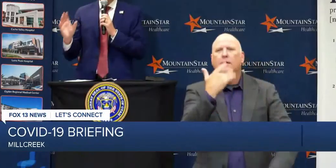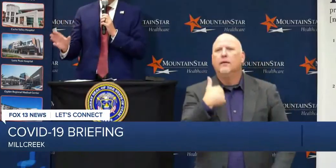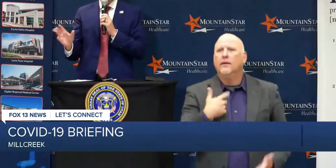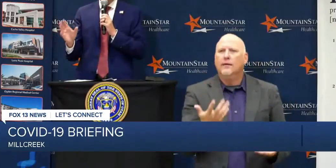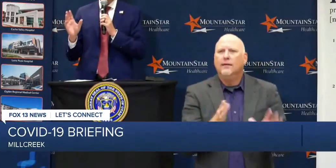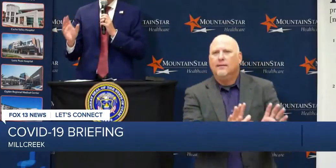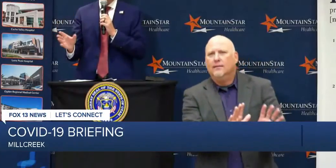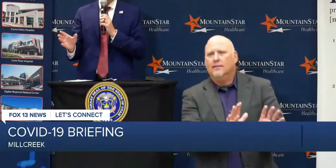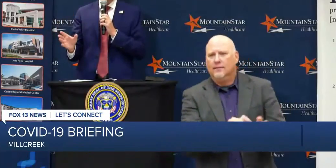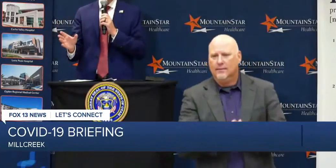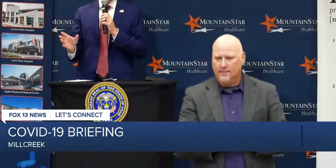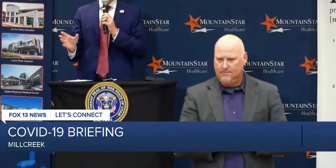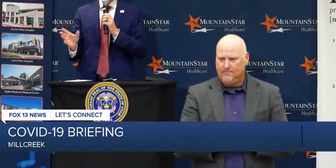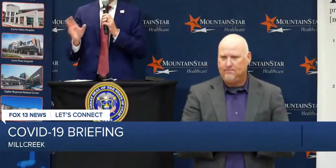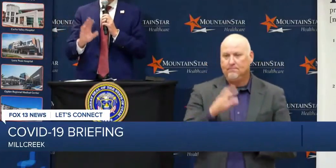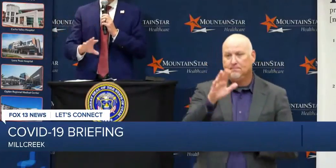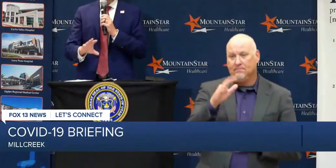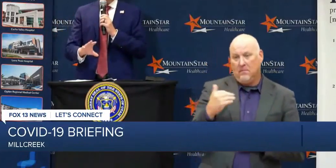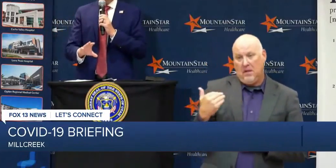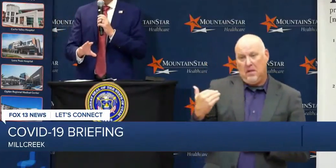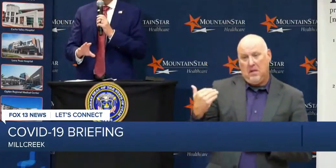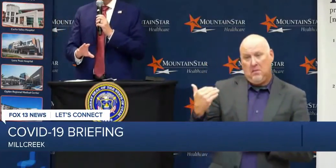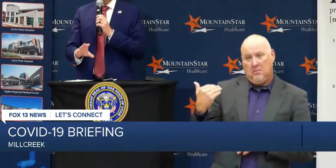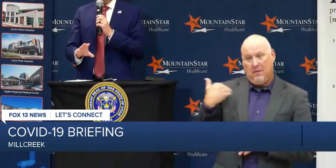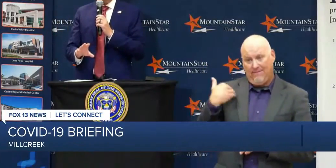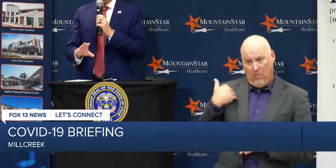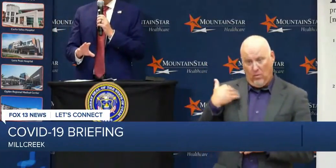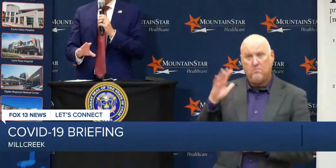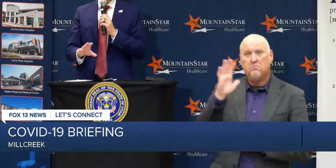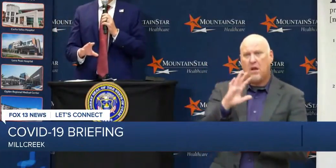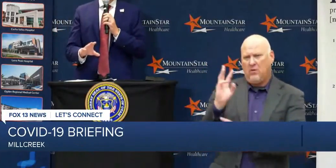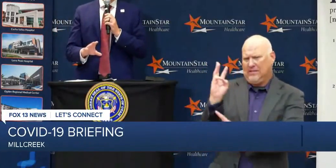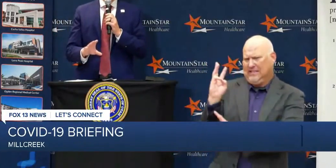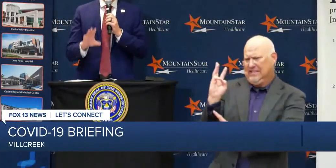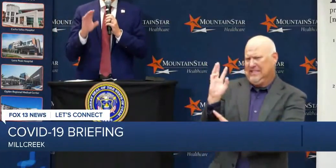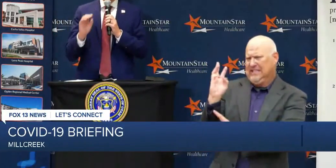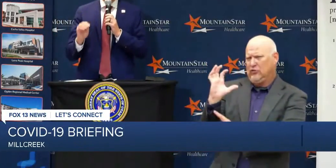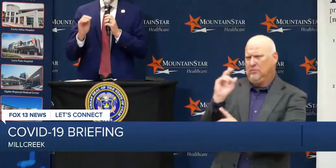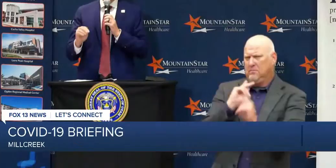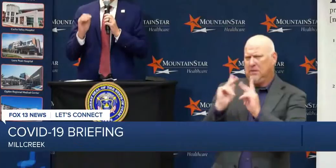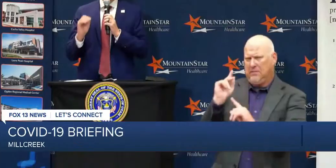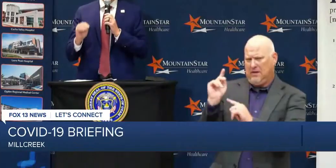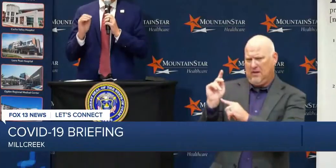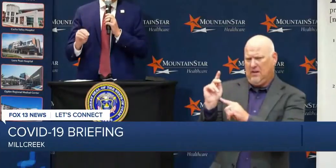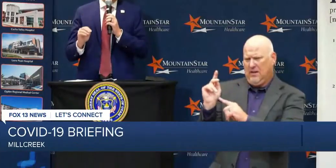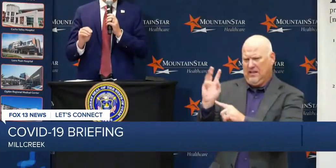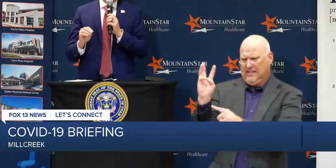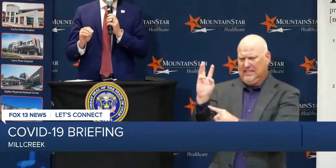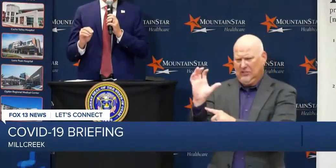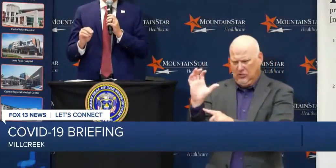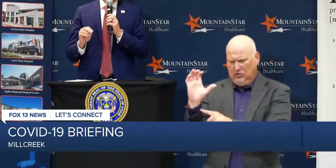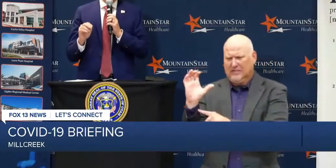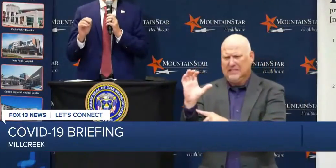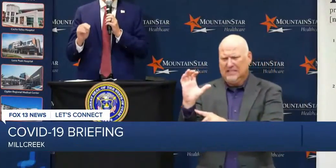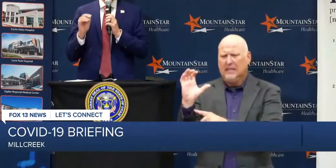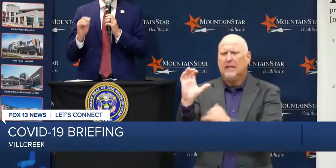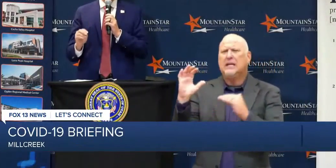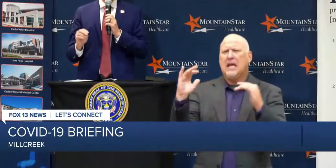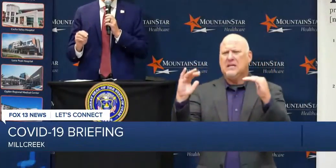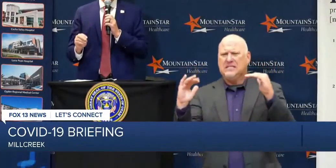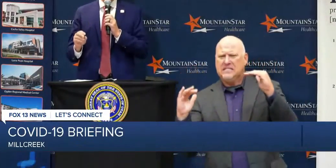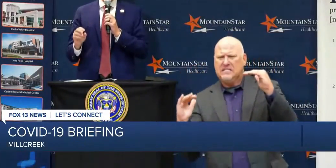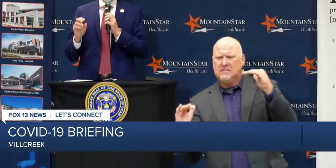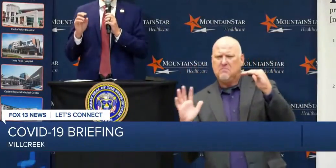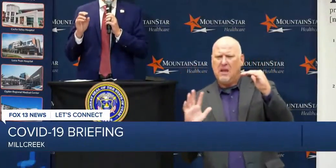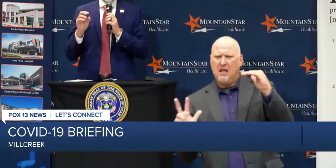600 people hospitalized then. We're in the mid 300s right now. But there is a major difference. And that major